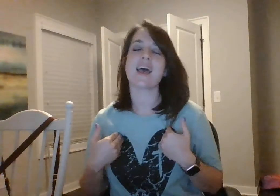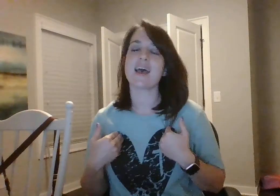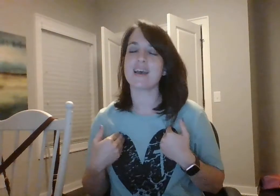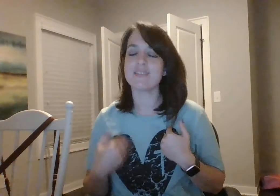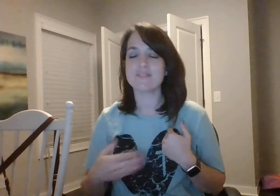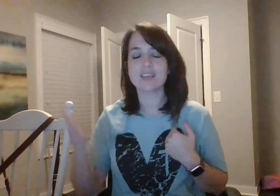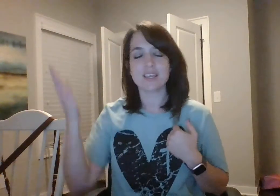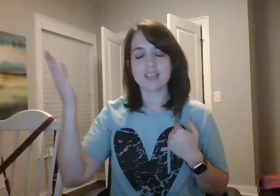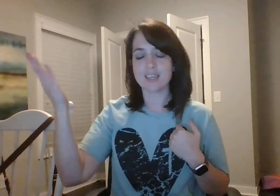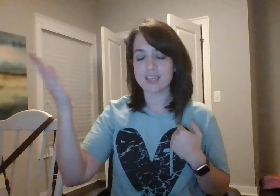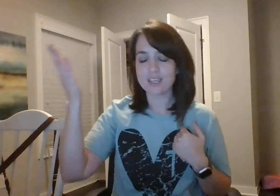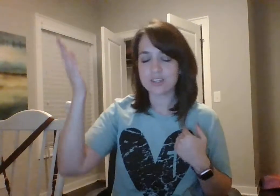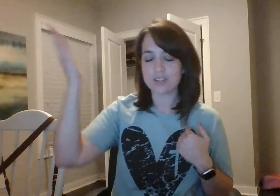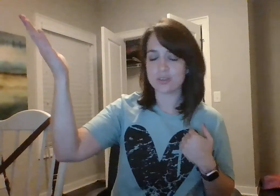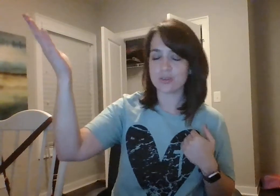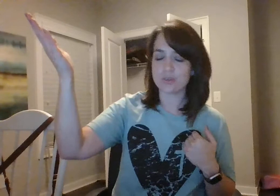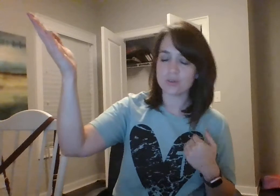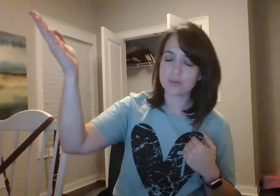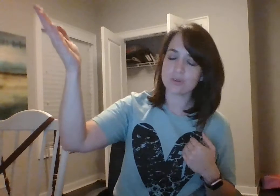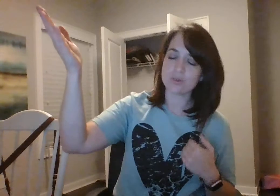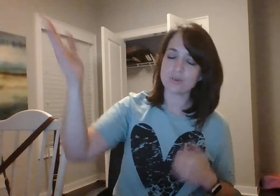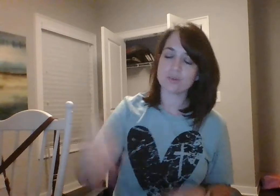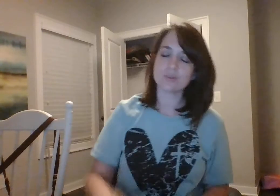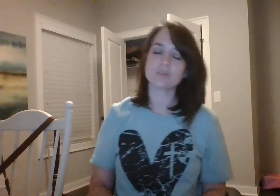have in you. I sing